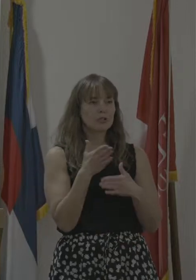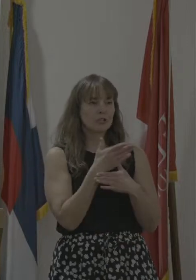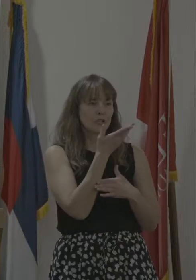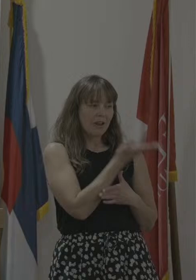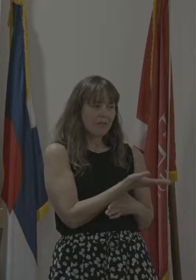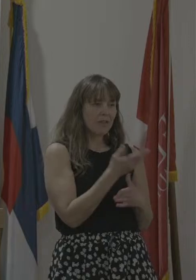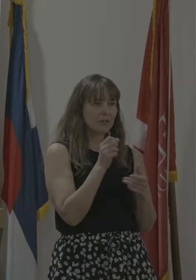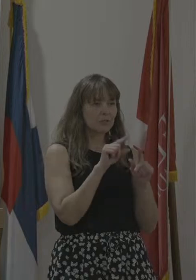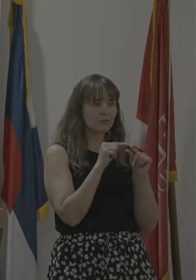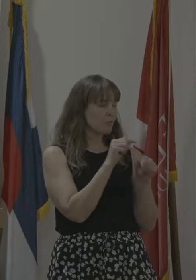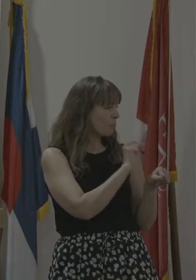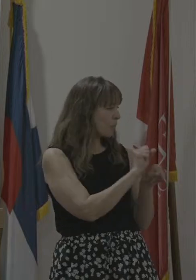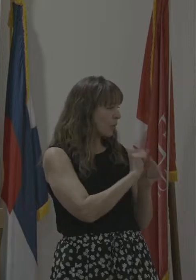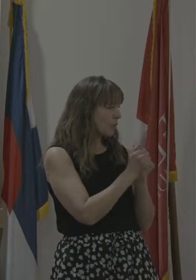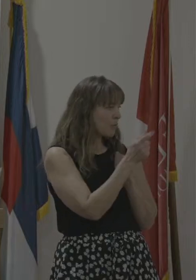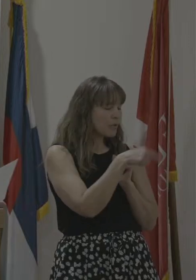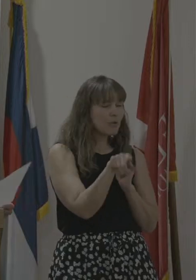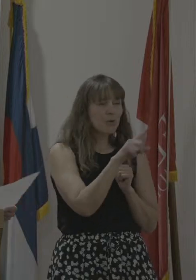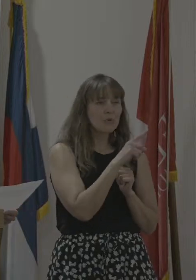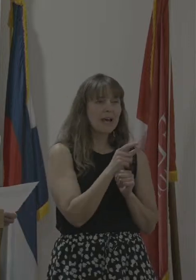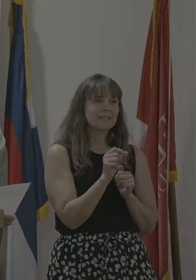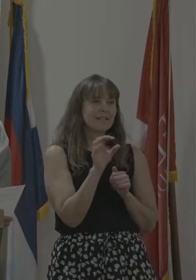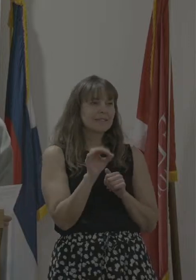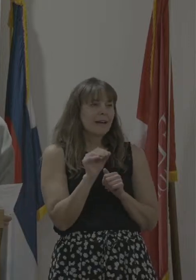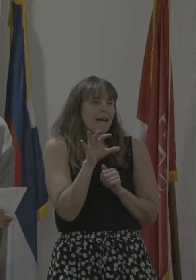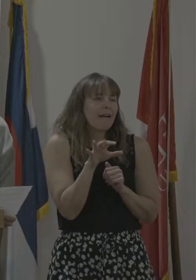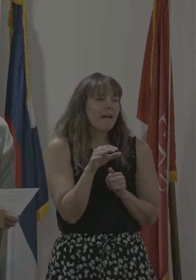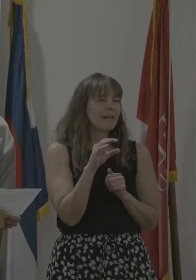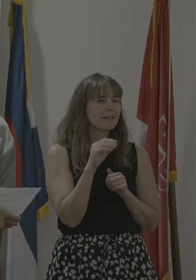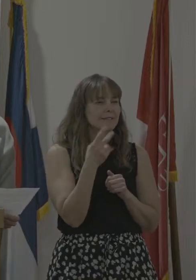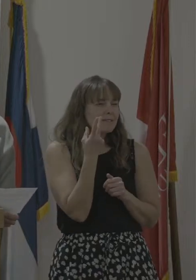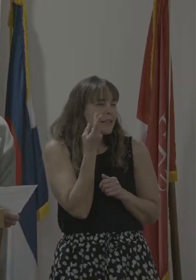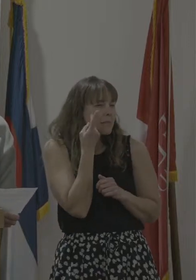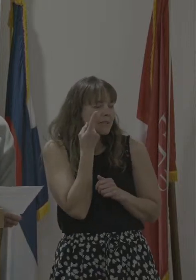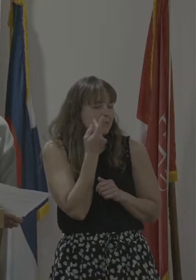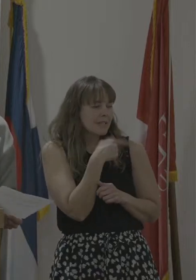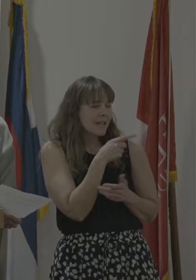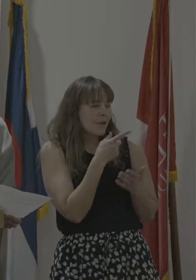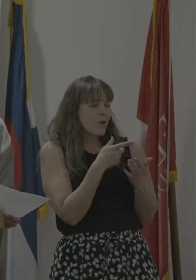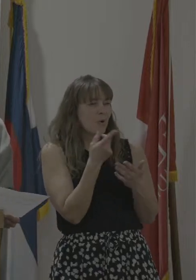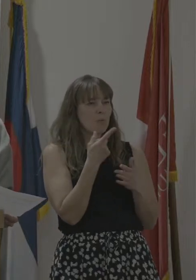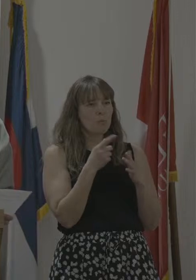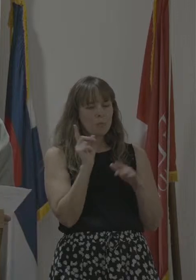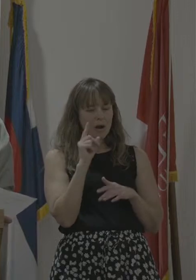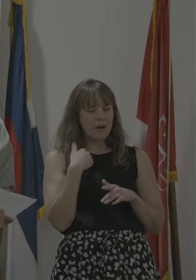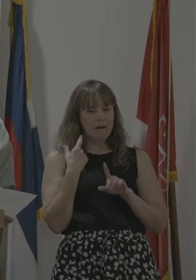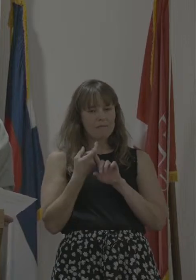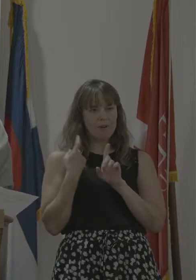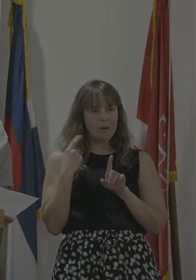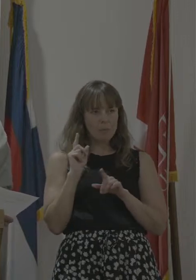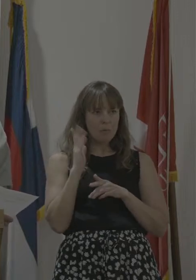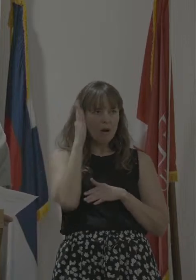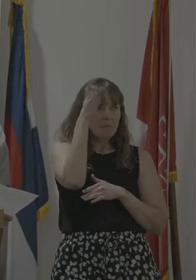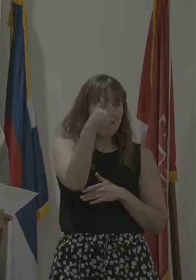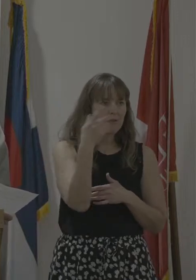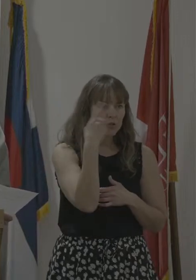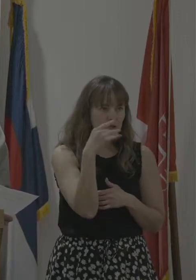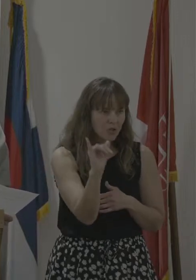you, as it is a glimpse into where I come from and where I'm going.